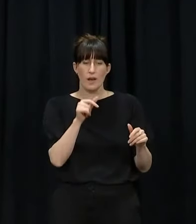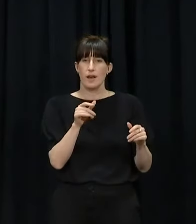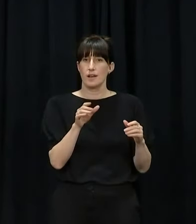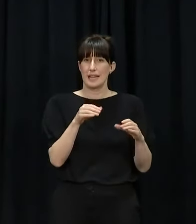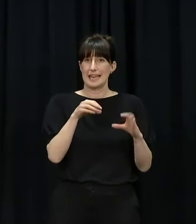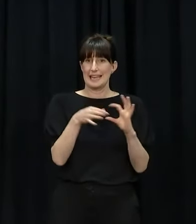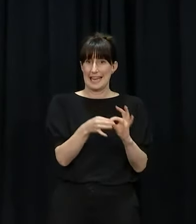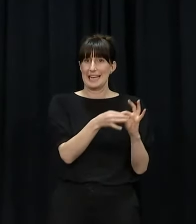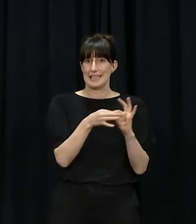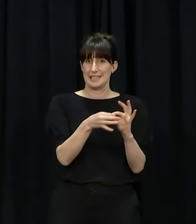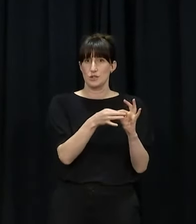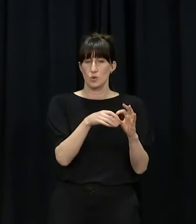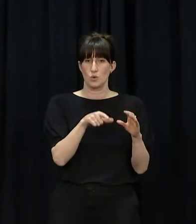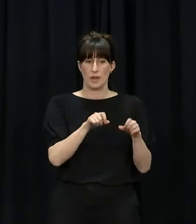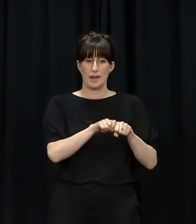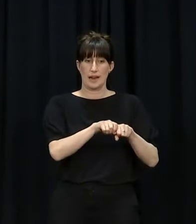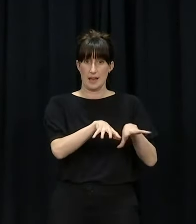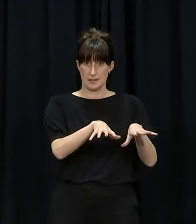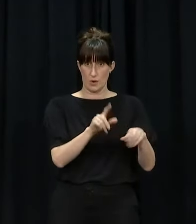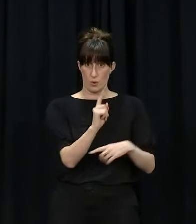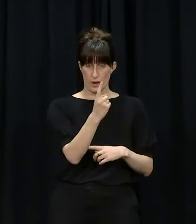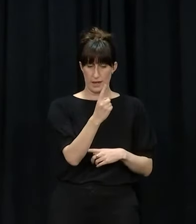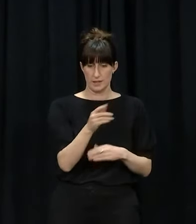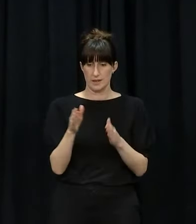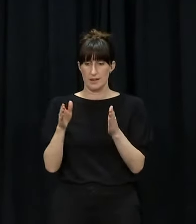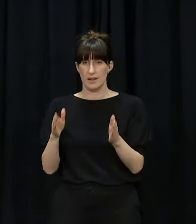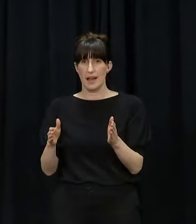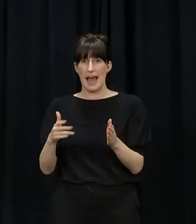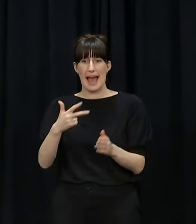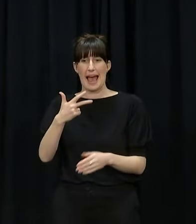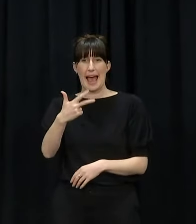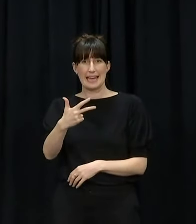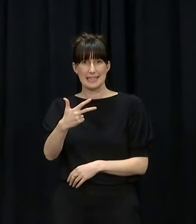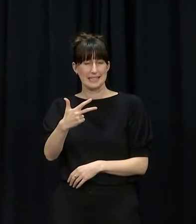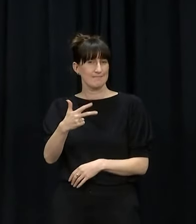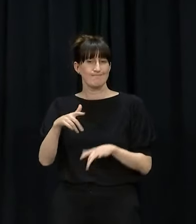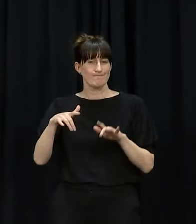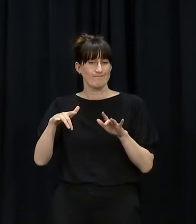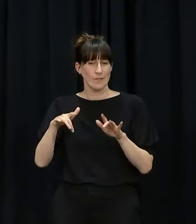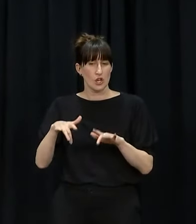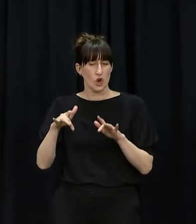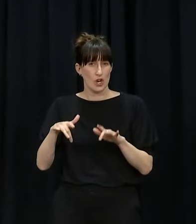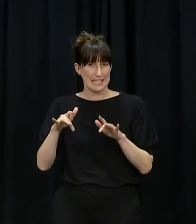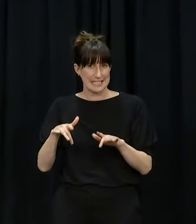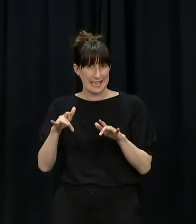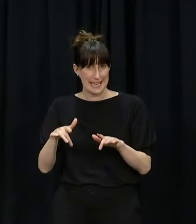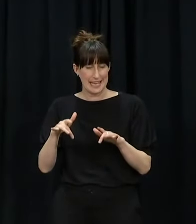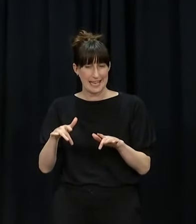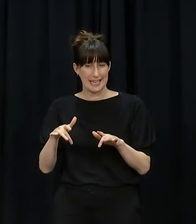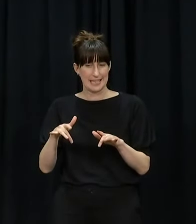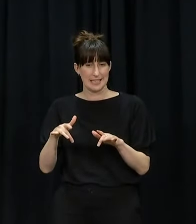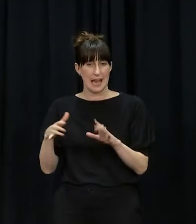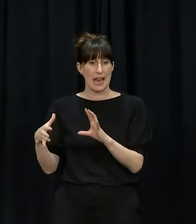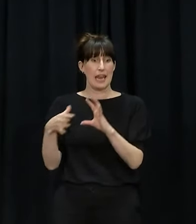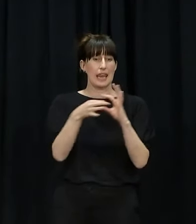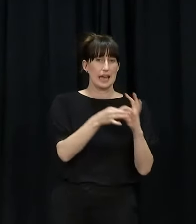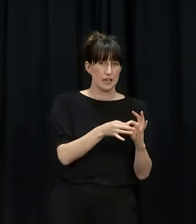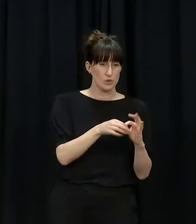are as yet not formally linked. However, for a number of those, there are strong leads to them